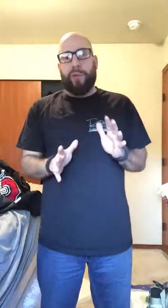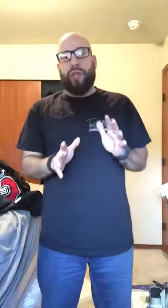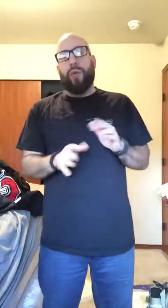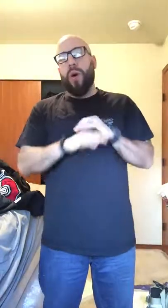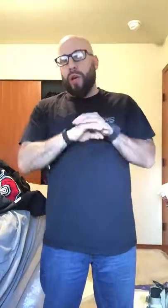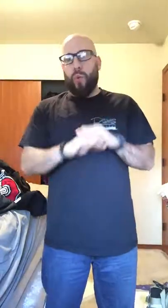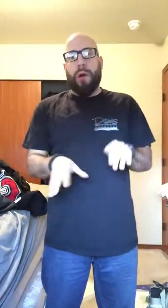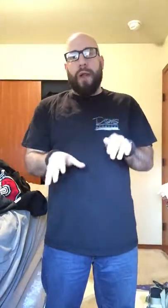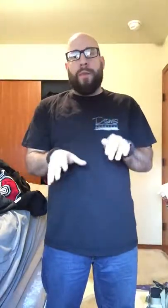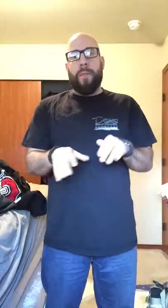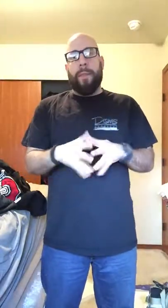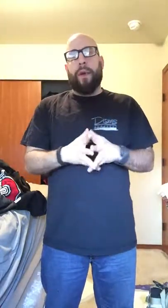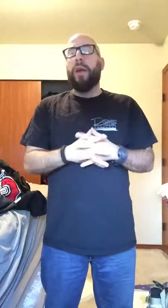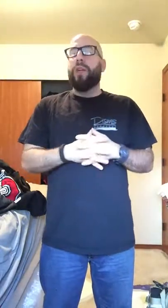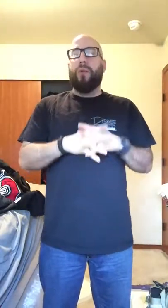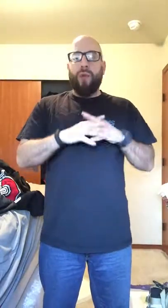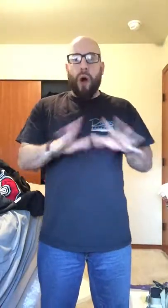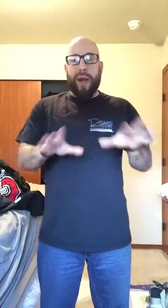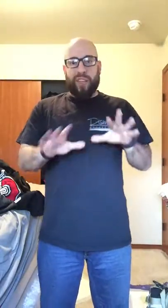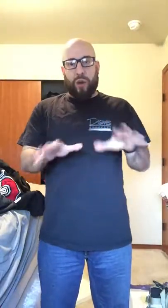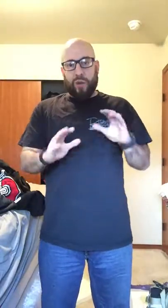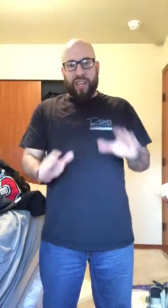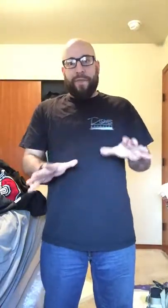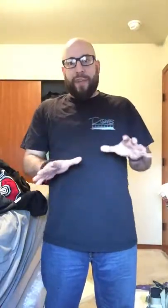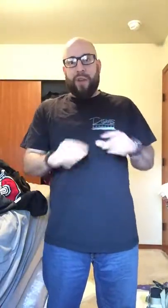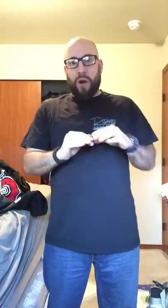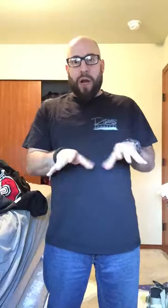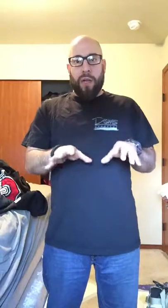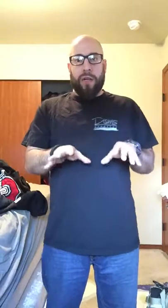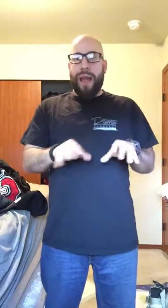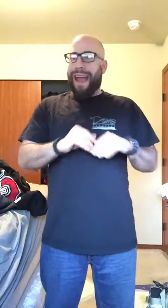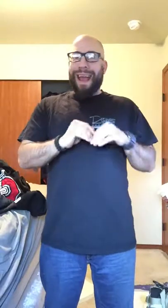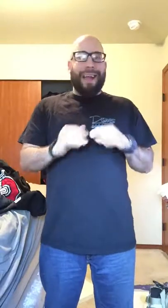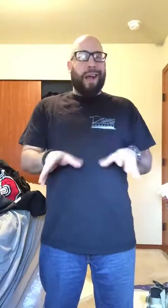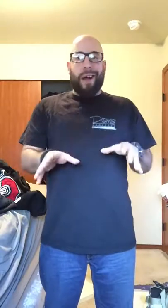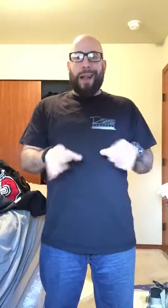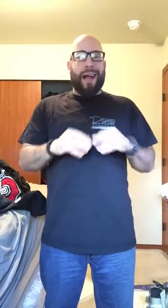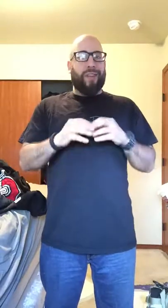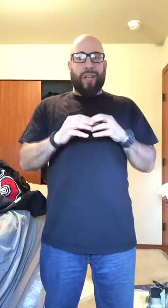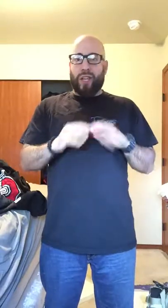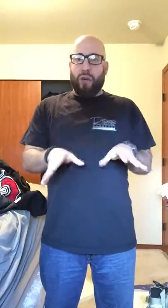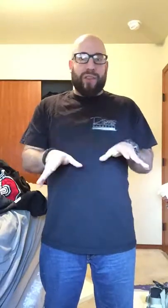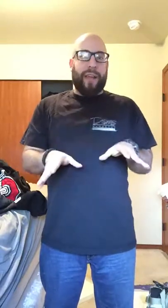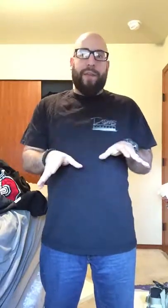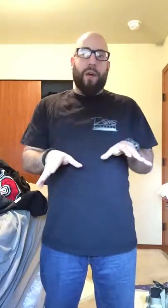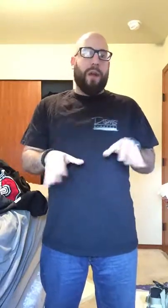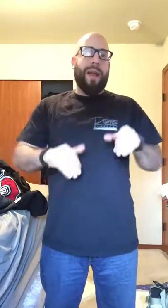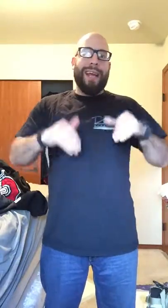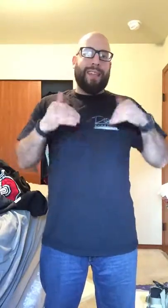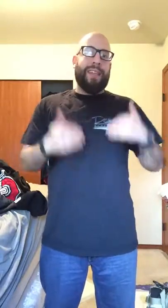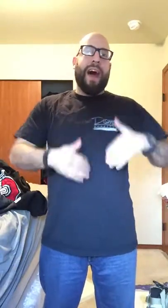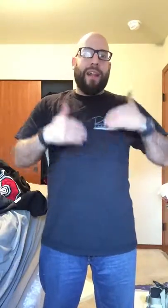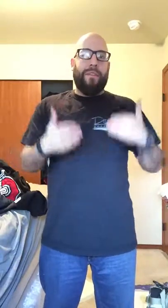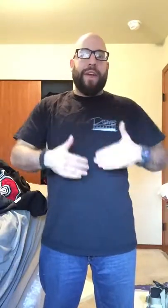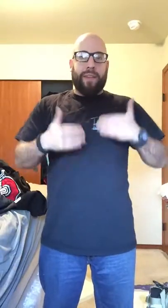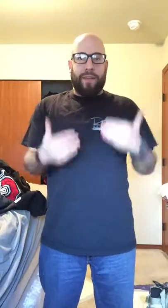you, you will not remember. So no external safeties on guns. Any gun that has an external safety on it is not a defensive